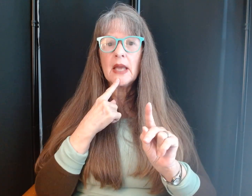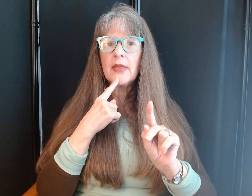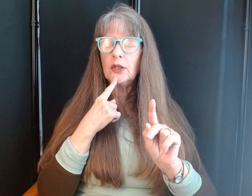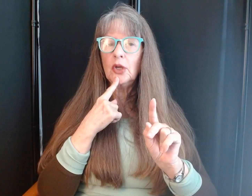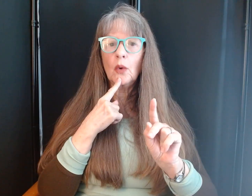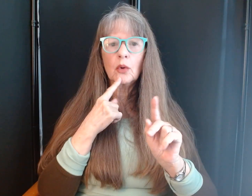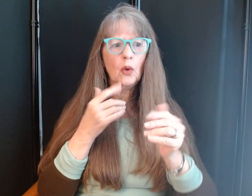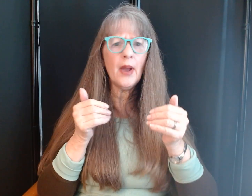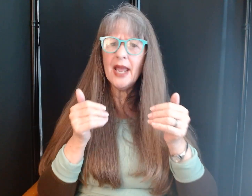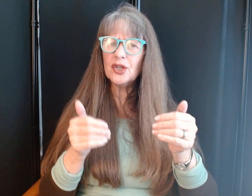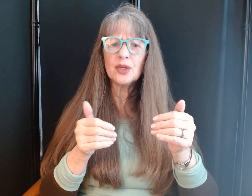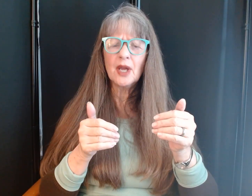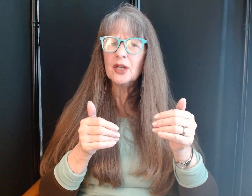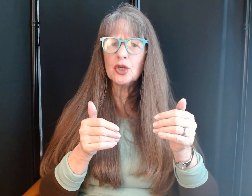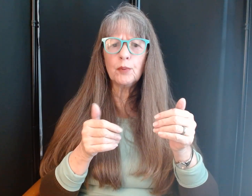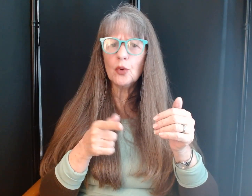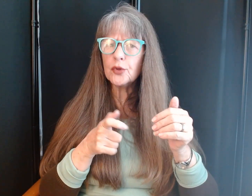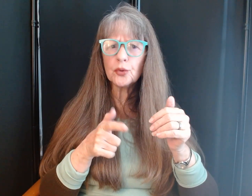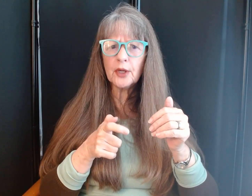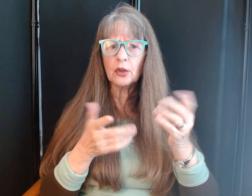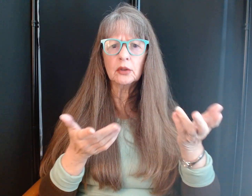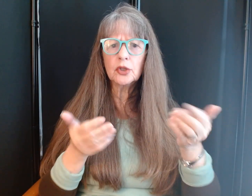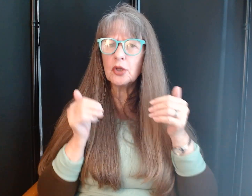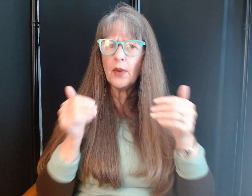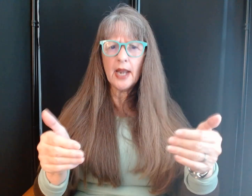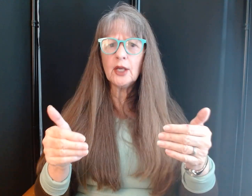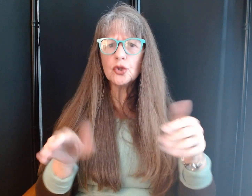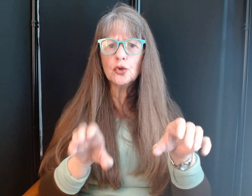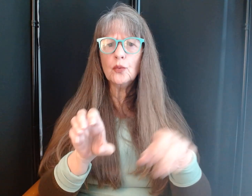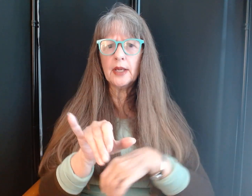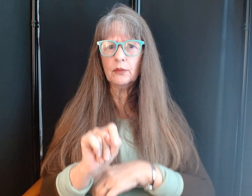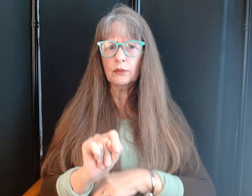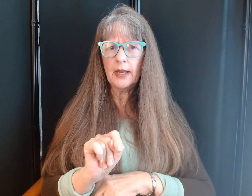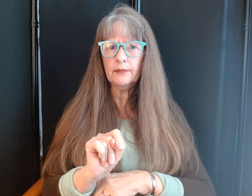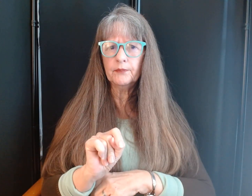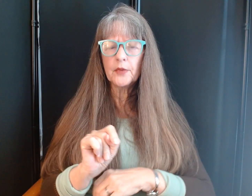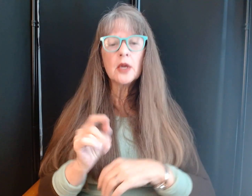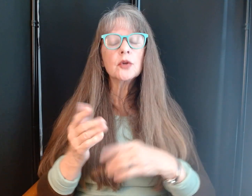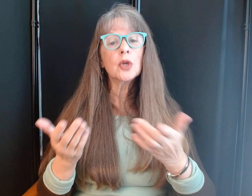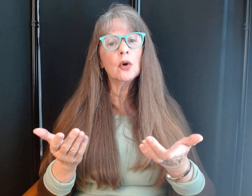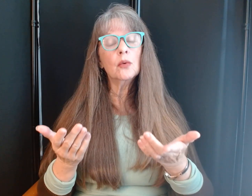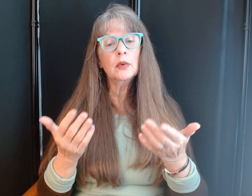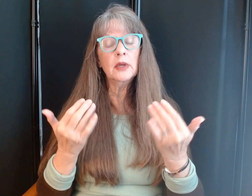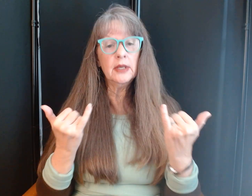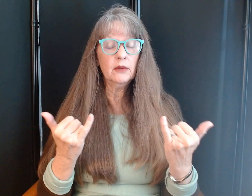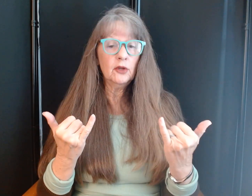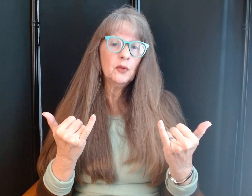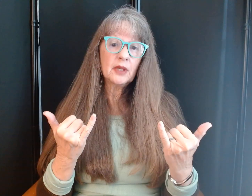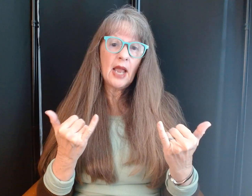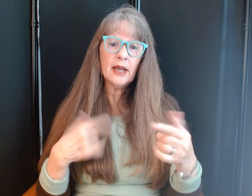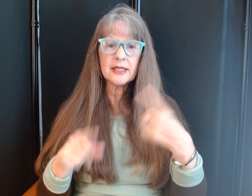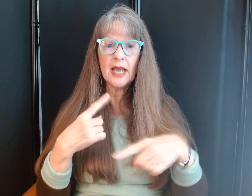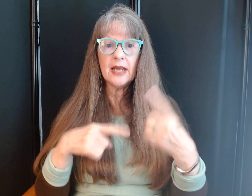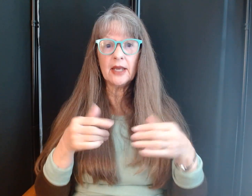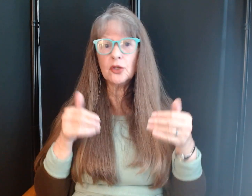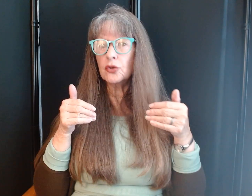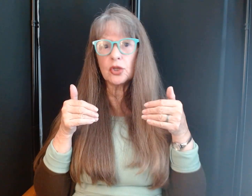that, go ahead, just pull the trigger. Just go ahead and do it, right? So you would kind of sign that. You just go